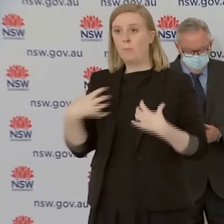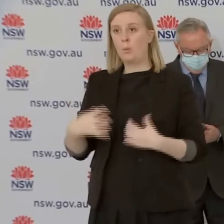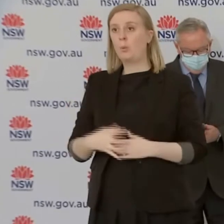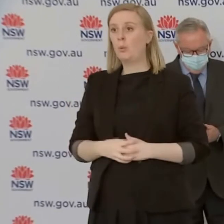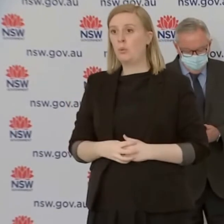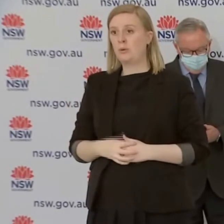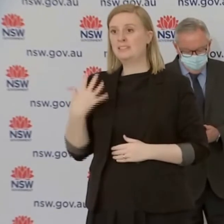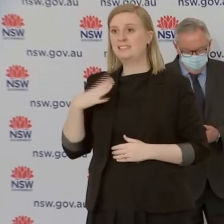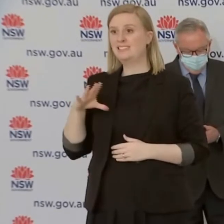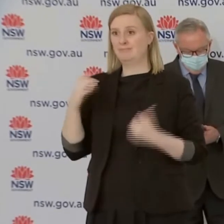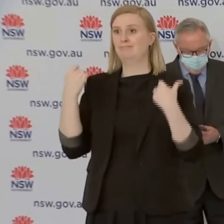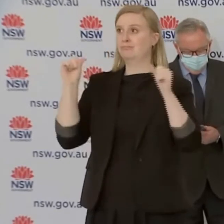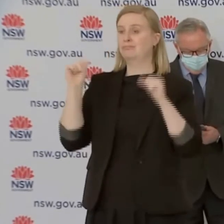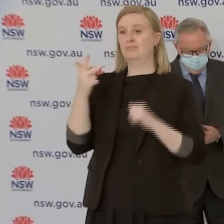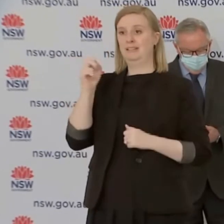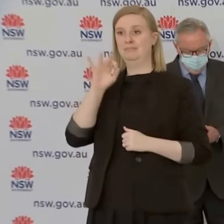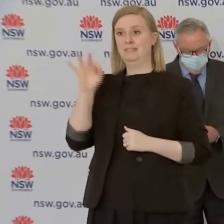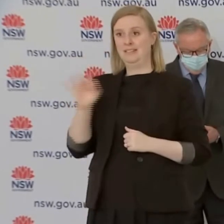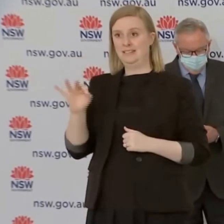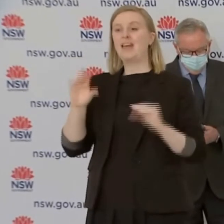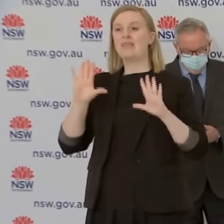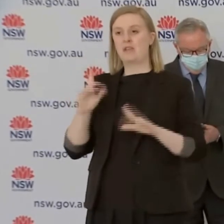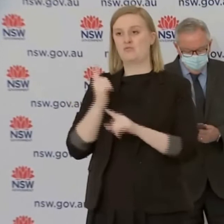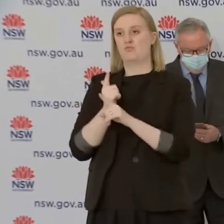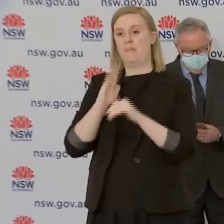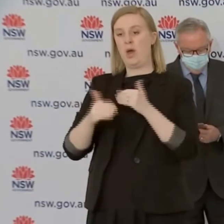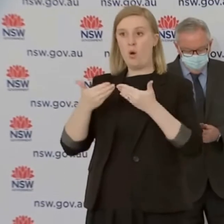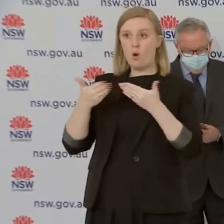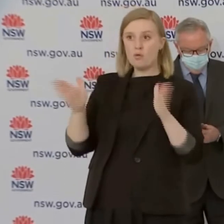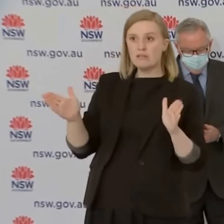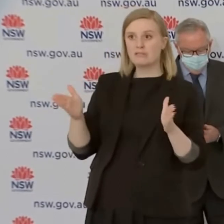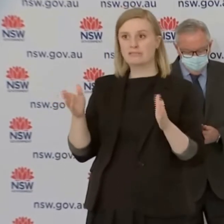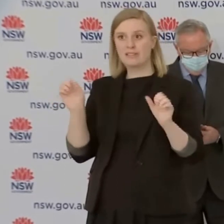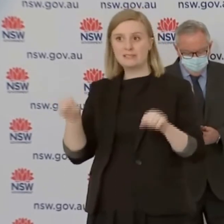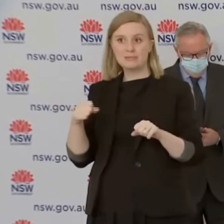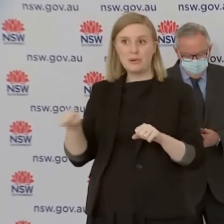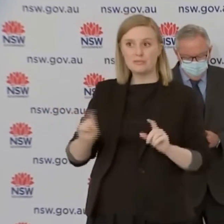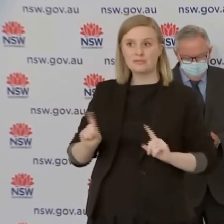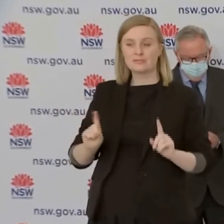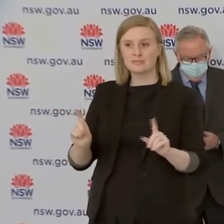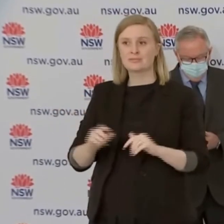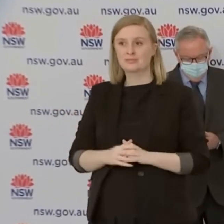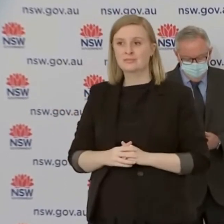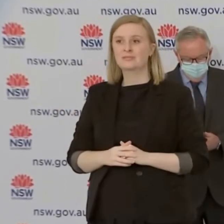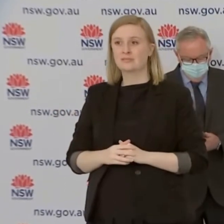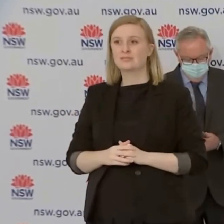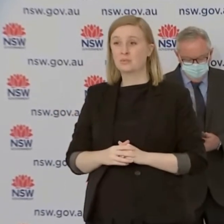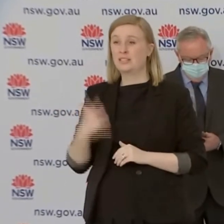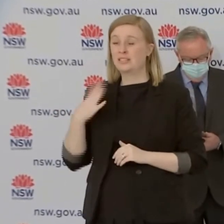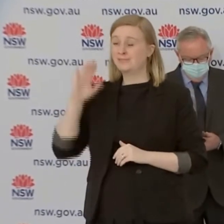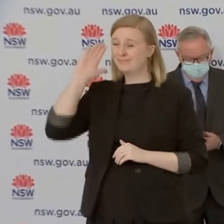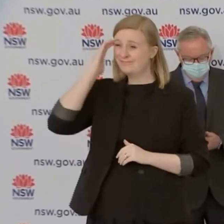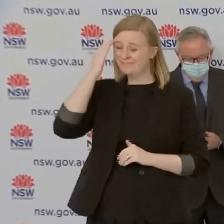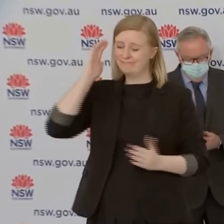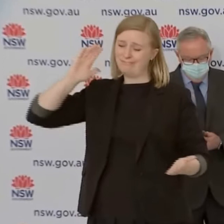up at 80% before we can have that discussion. We need to do all we can to drive these numbers down,